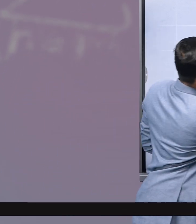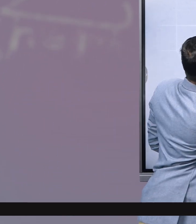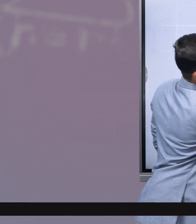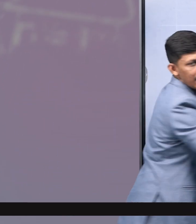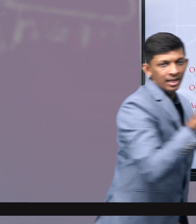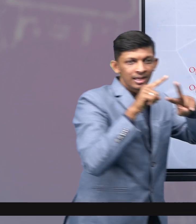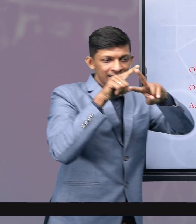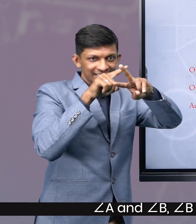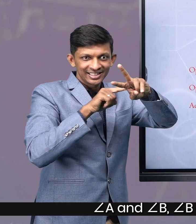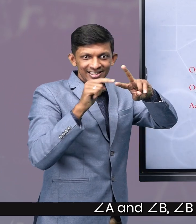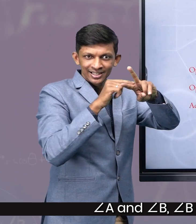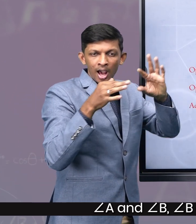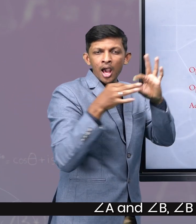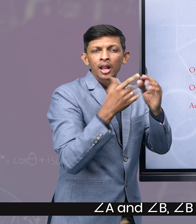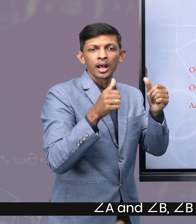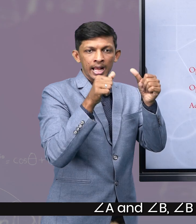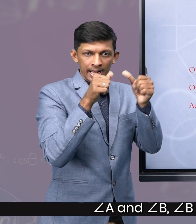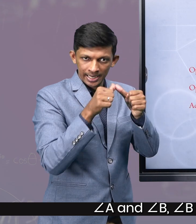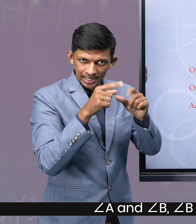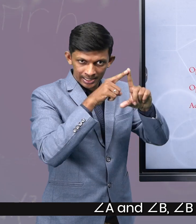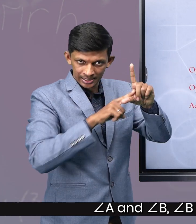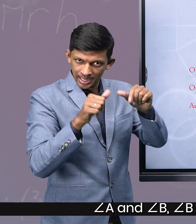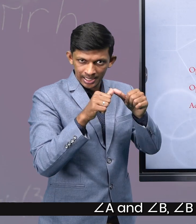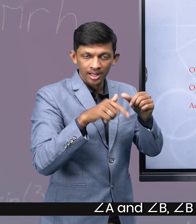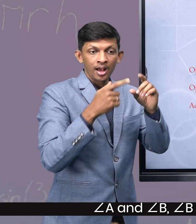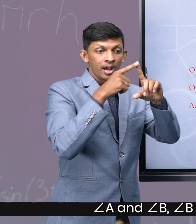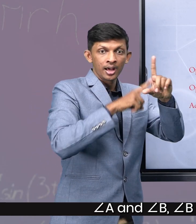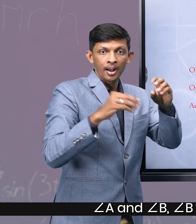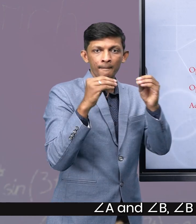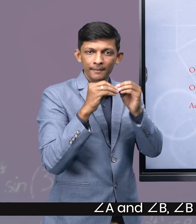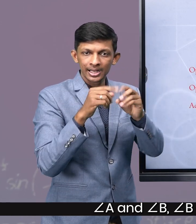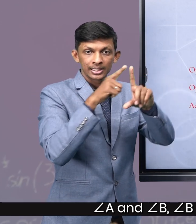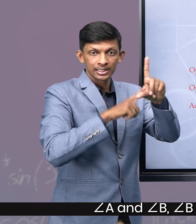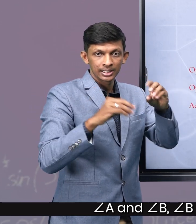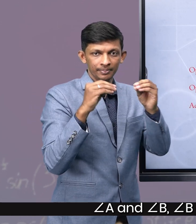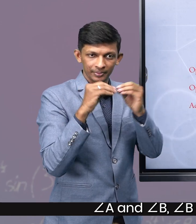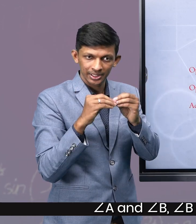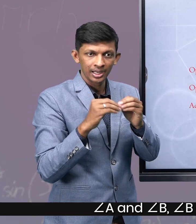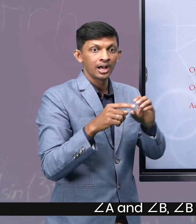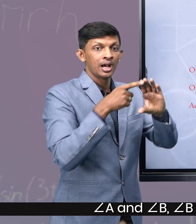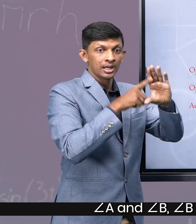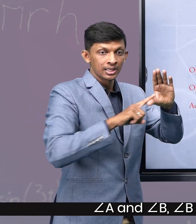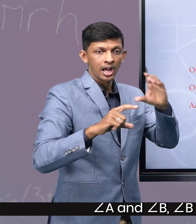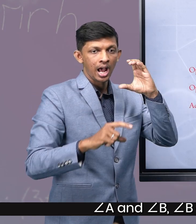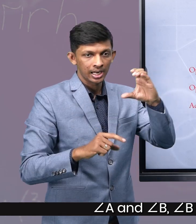Adjacent angles: angle A and angle B, angle B and angle C, angle C and angle